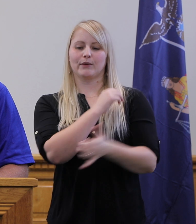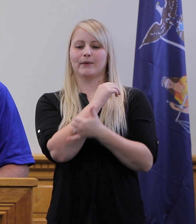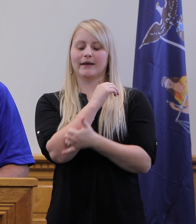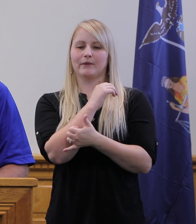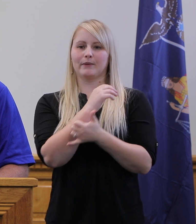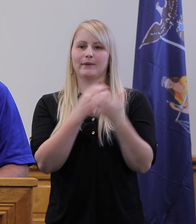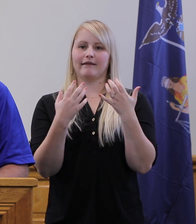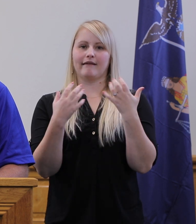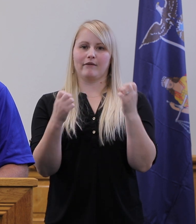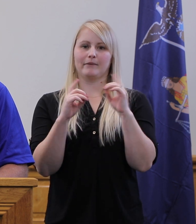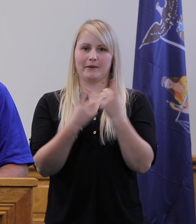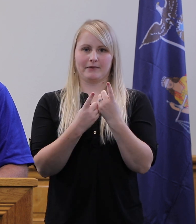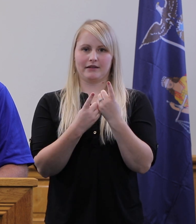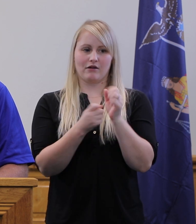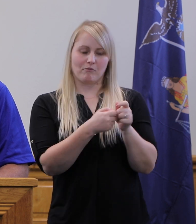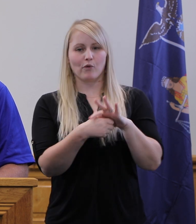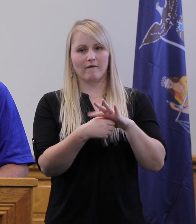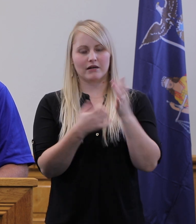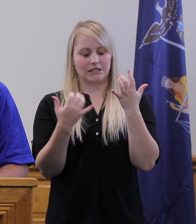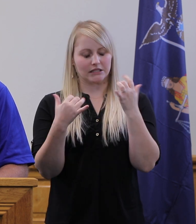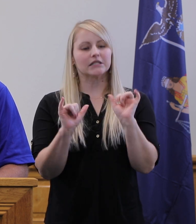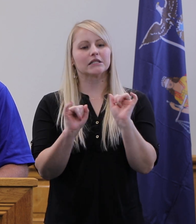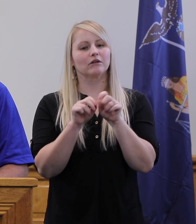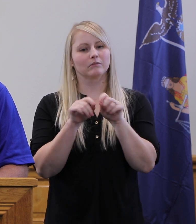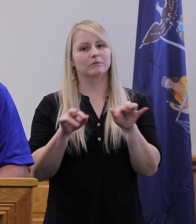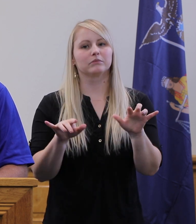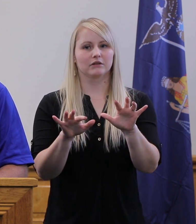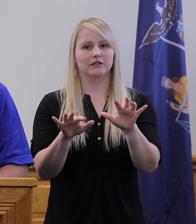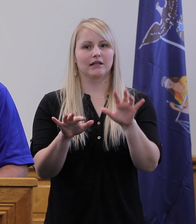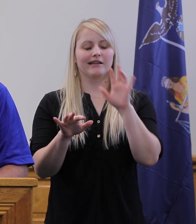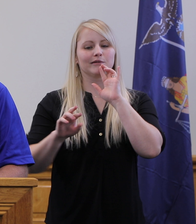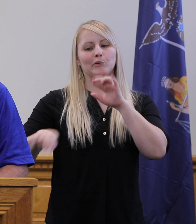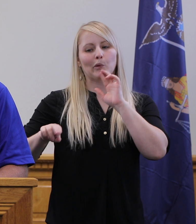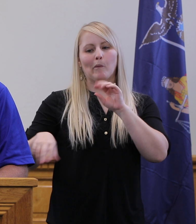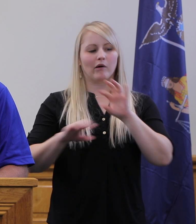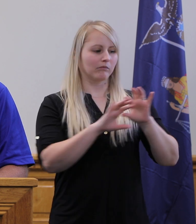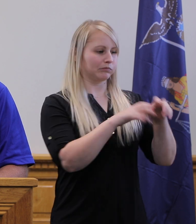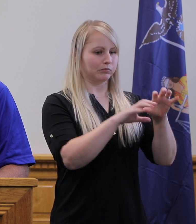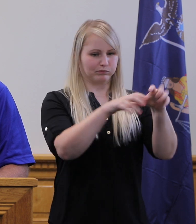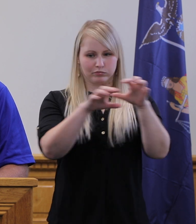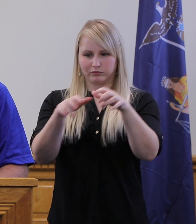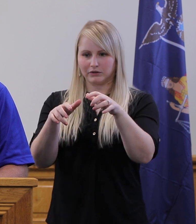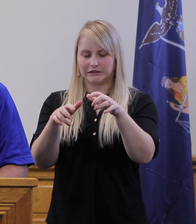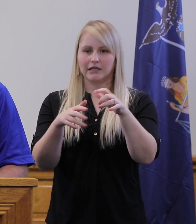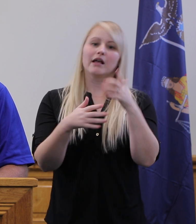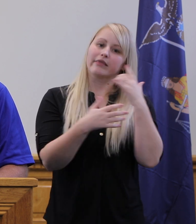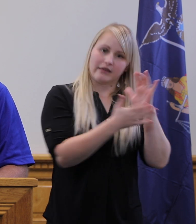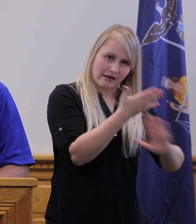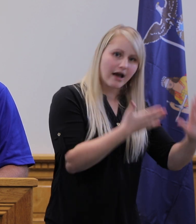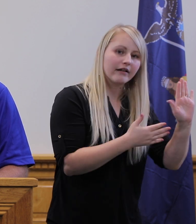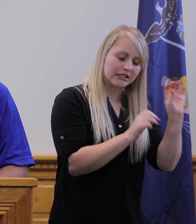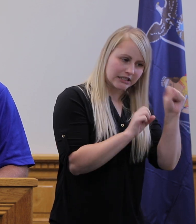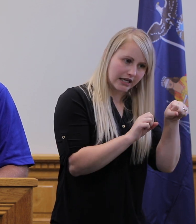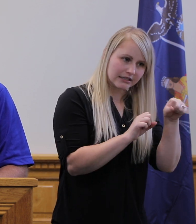COVID-19 is still being transmitted in our community. Other than reported clusters, such as in the SUNY Oswego community, over the past few weeks,